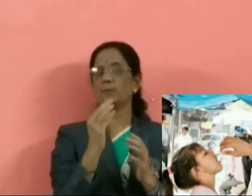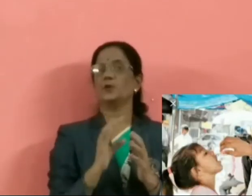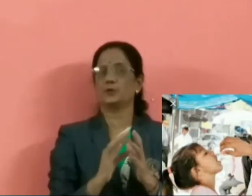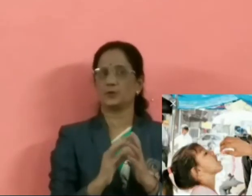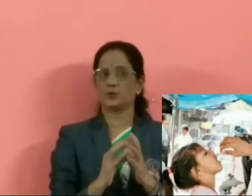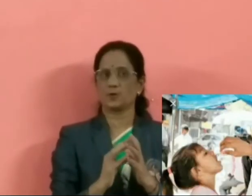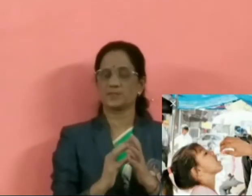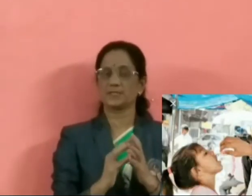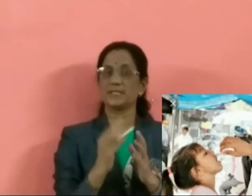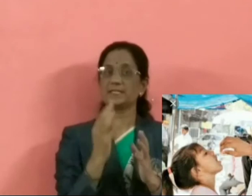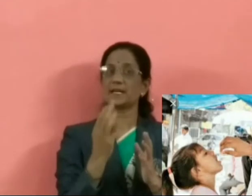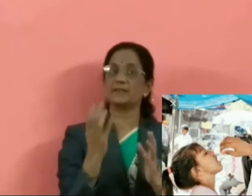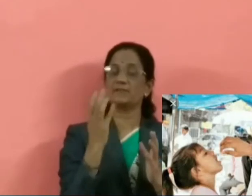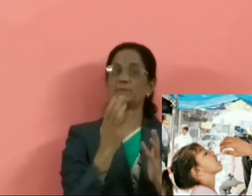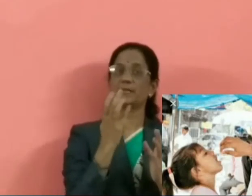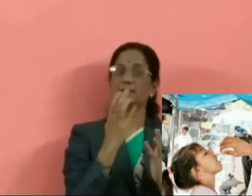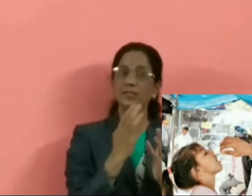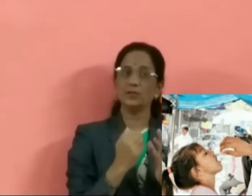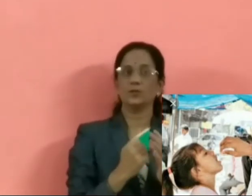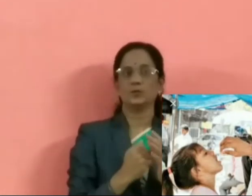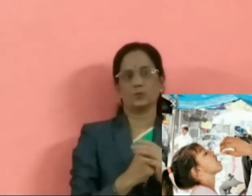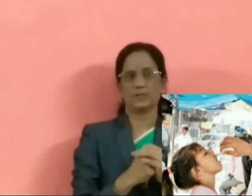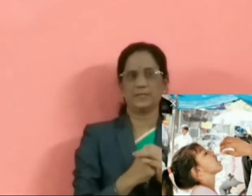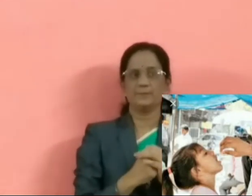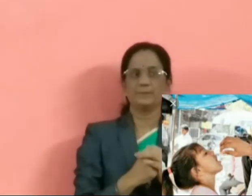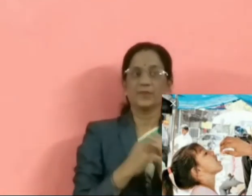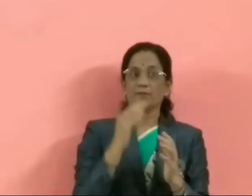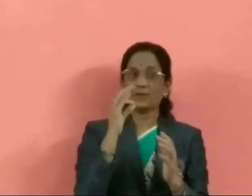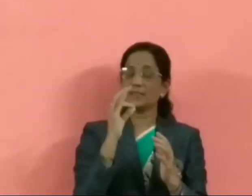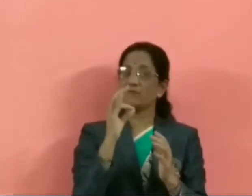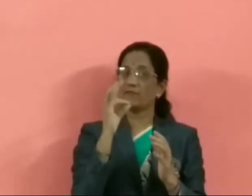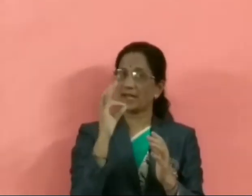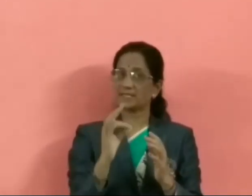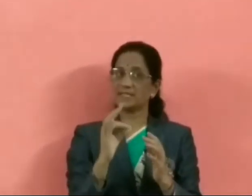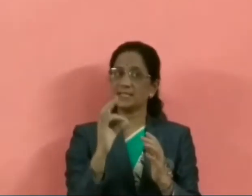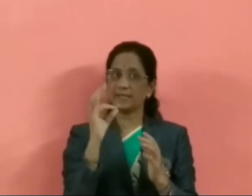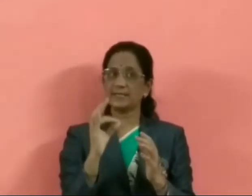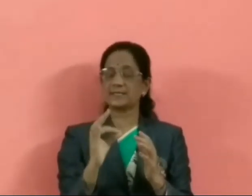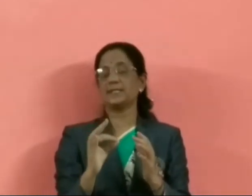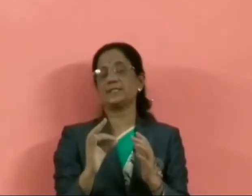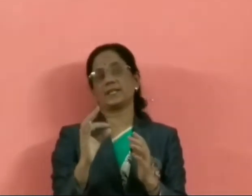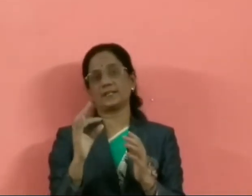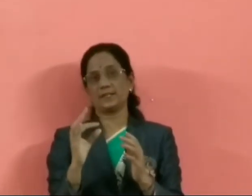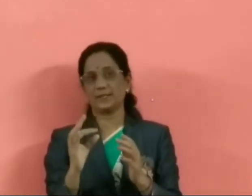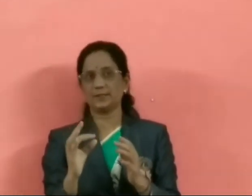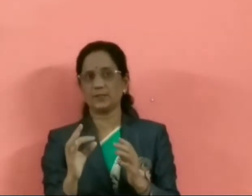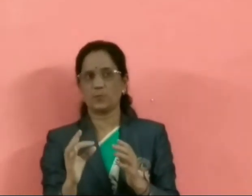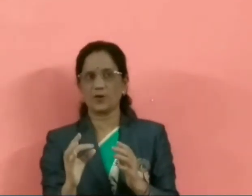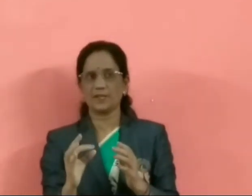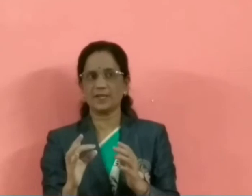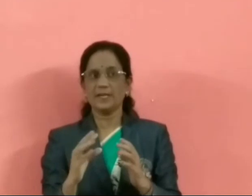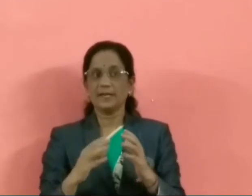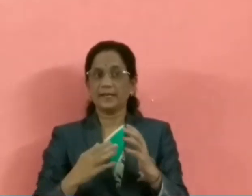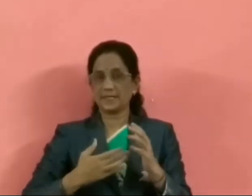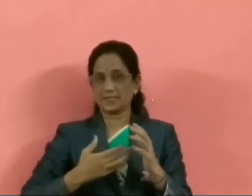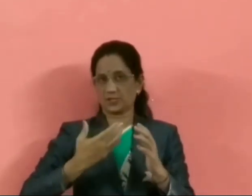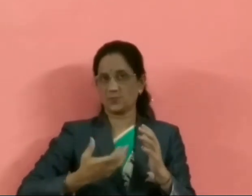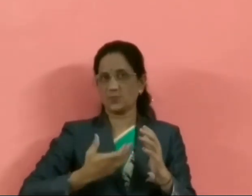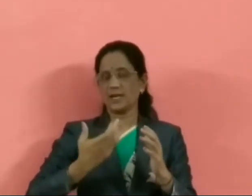polio drops. These are given by the orally. When the vaccine is injected in the body, it